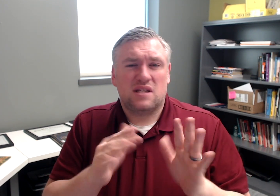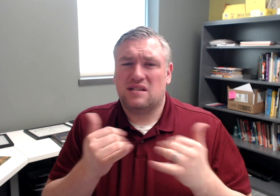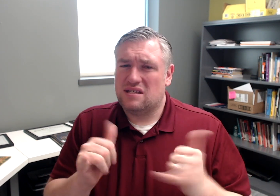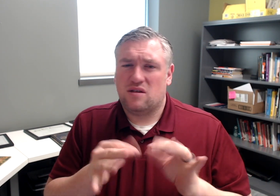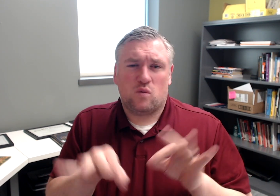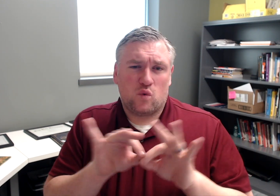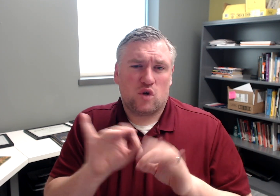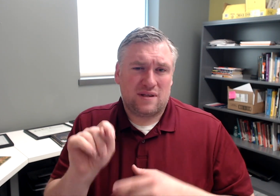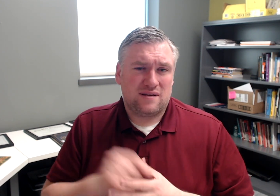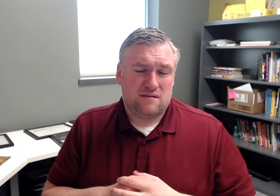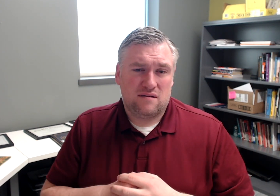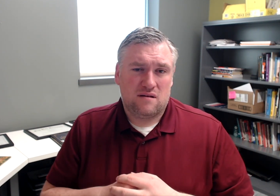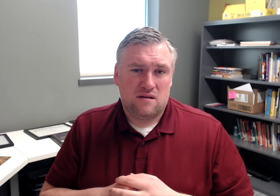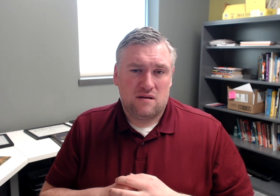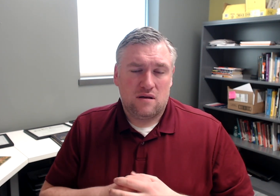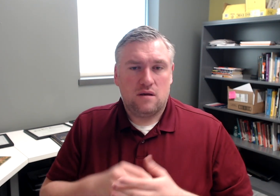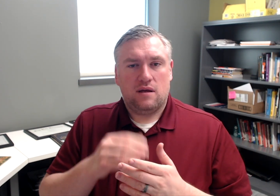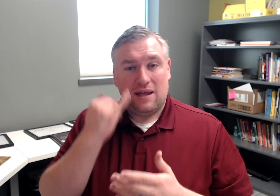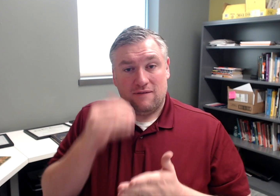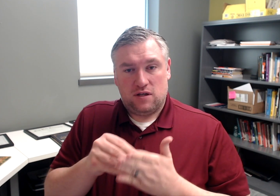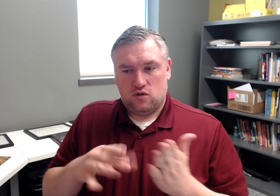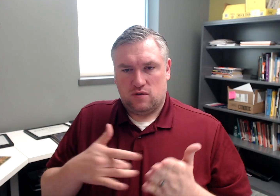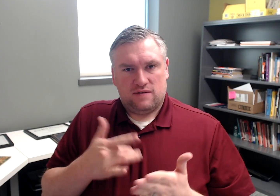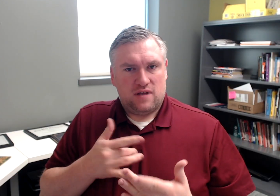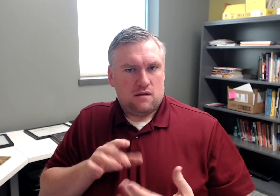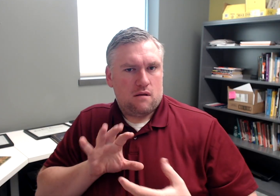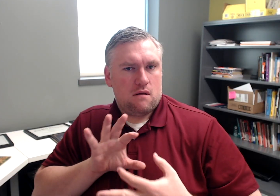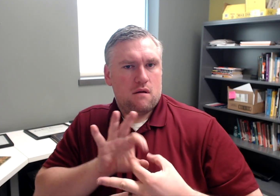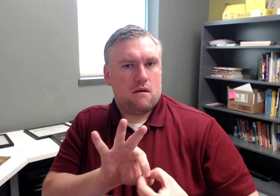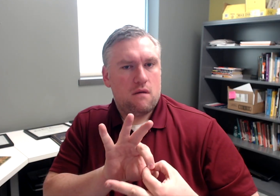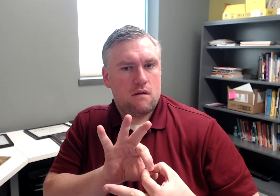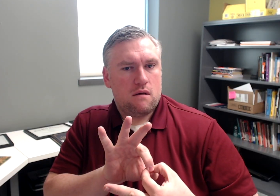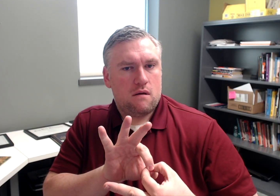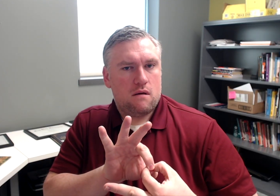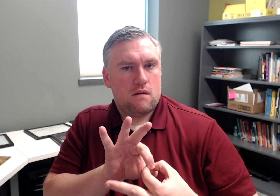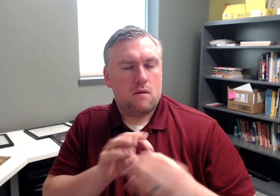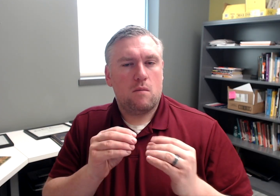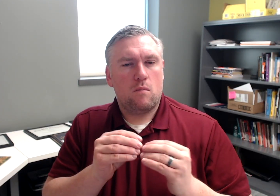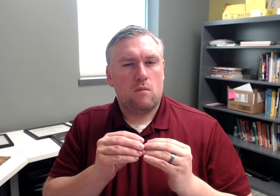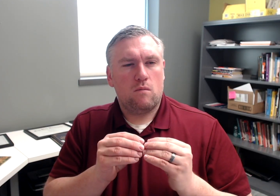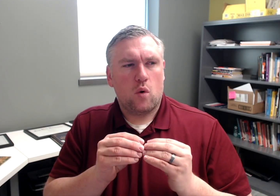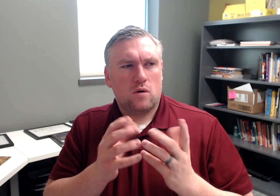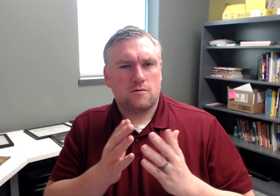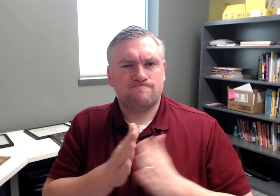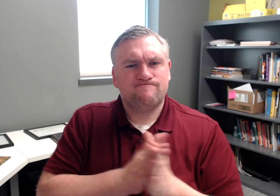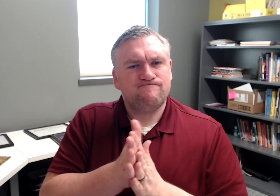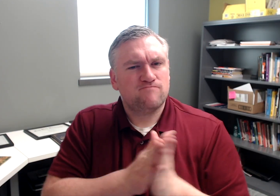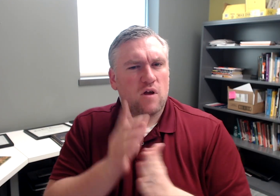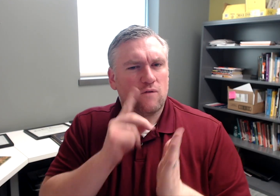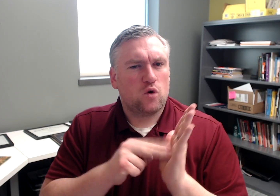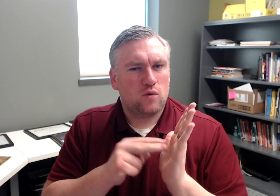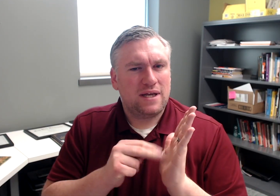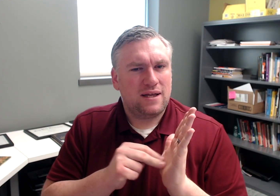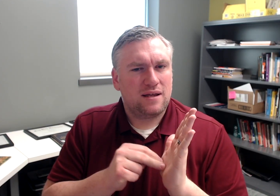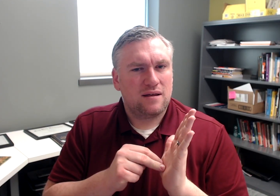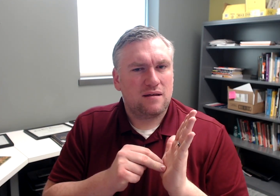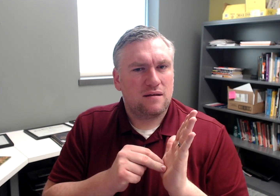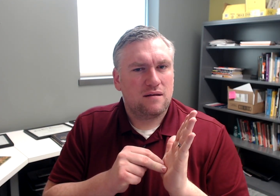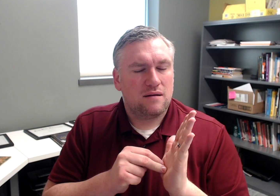again and again. It's still worth it. If a student feels that connection, they're going to be more motivated for